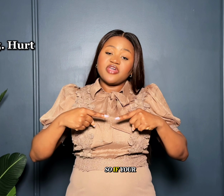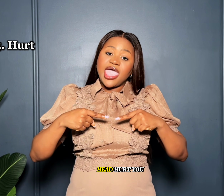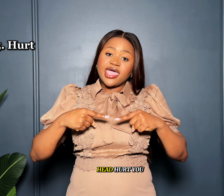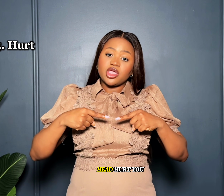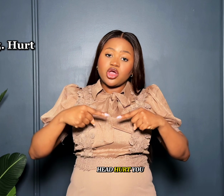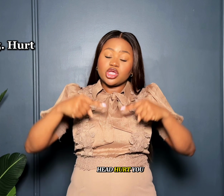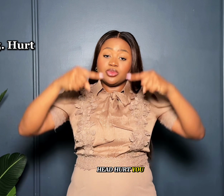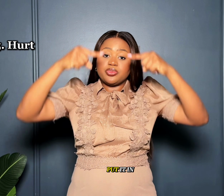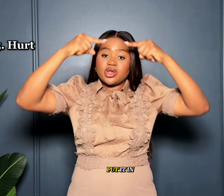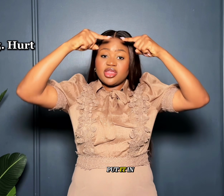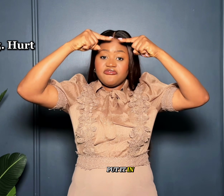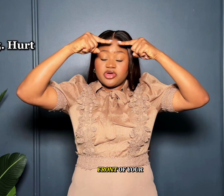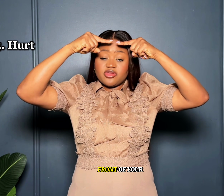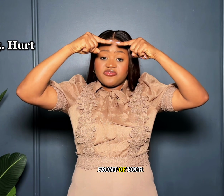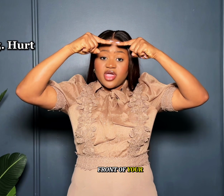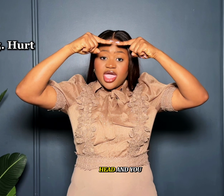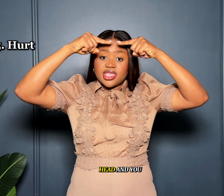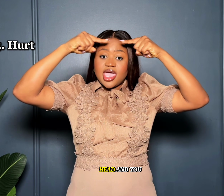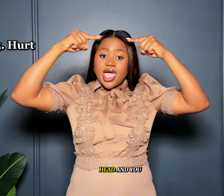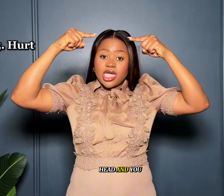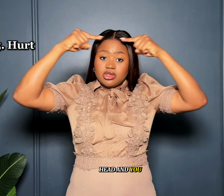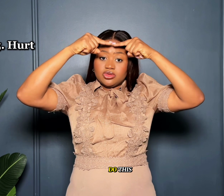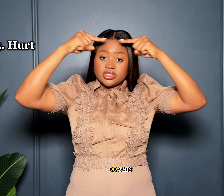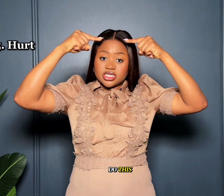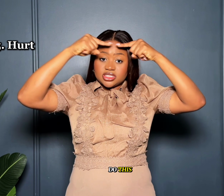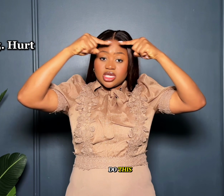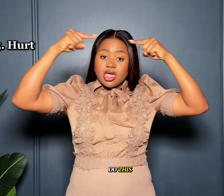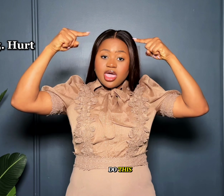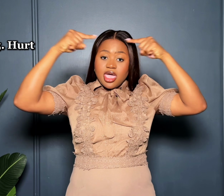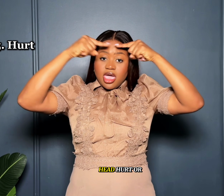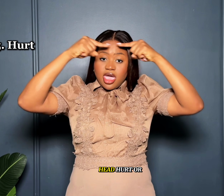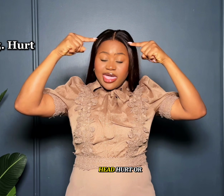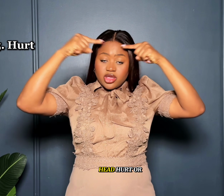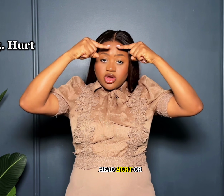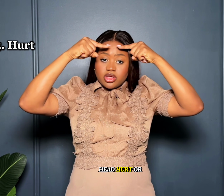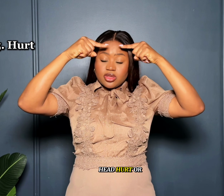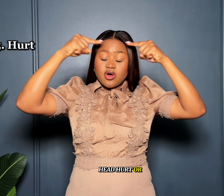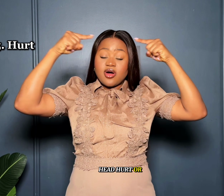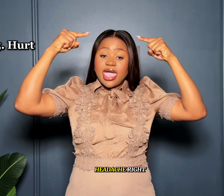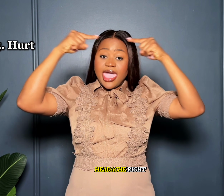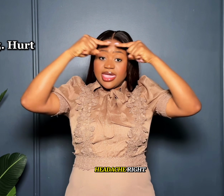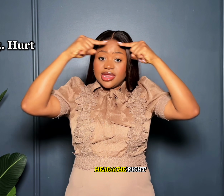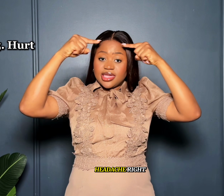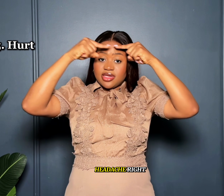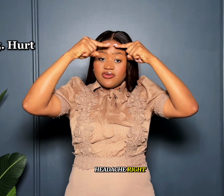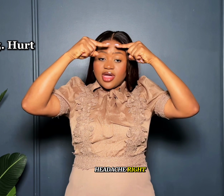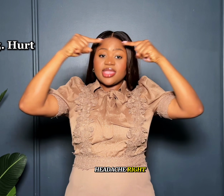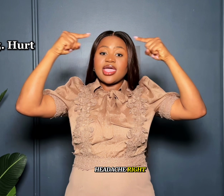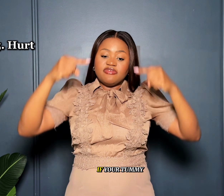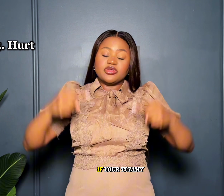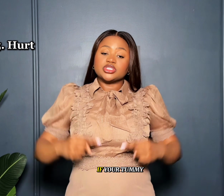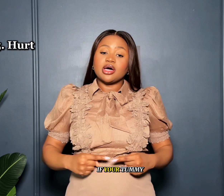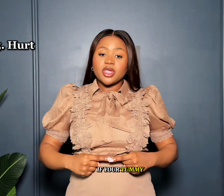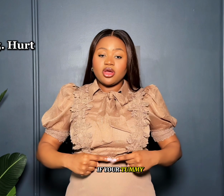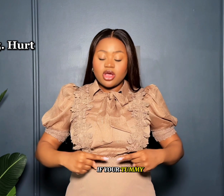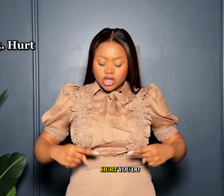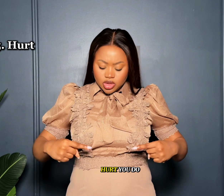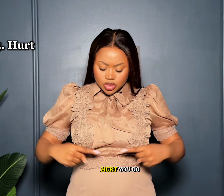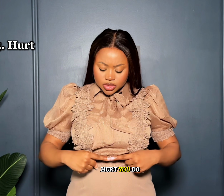head hurt, you put it in front of your head and you do this. Head hurt or headache, right? If your tummy hurt, you do